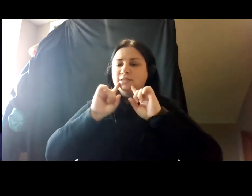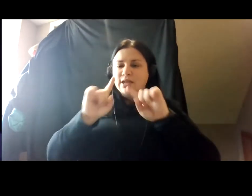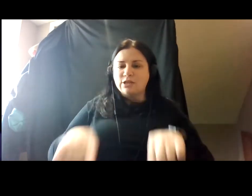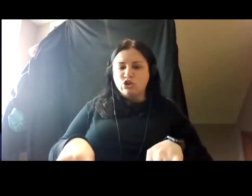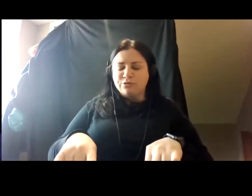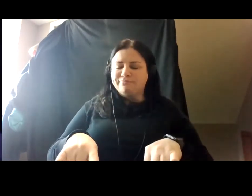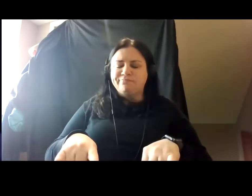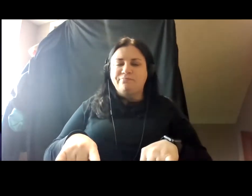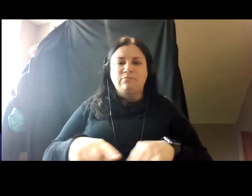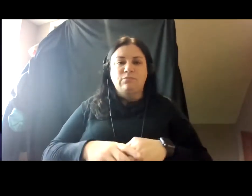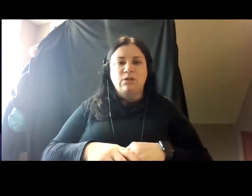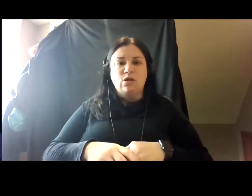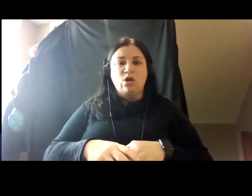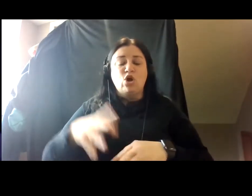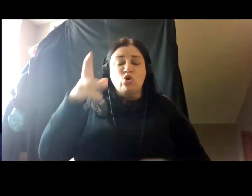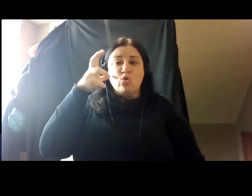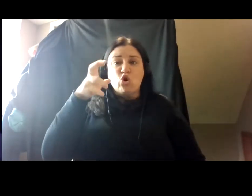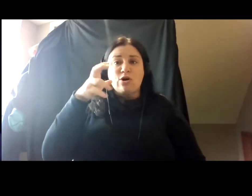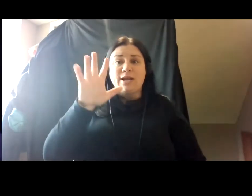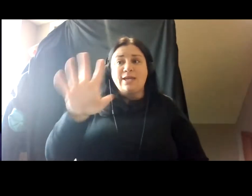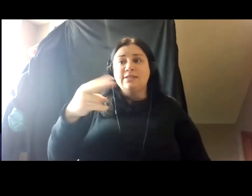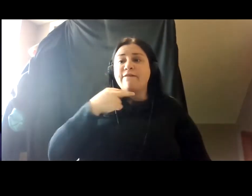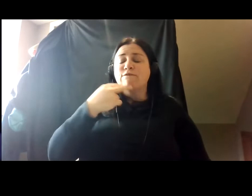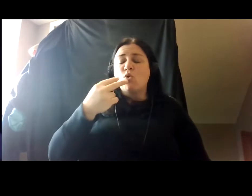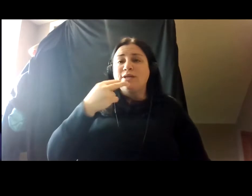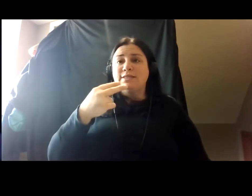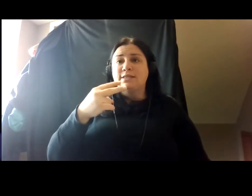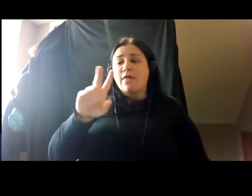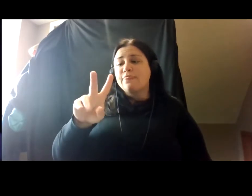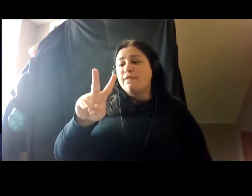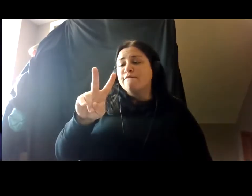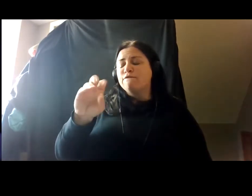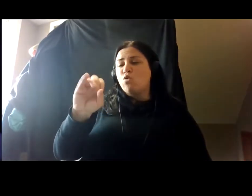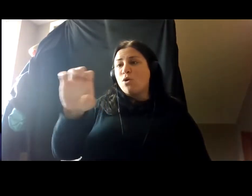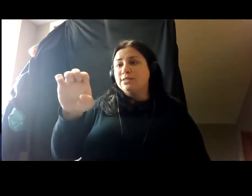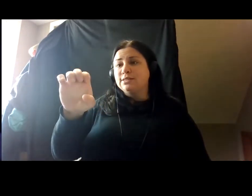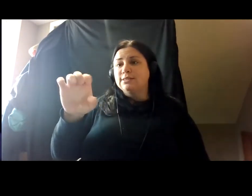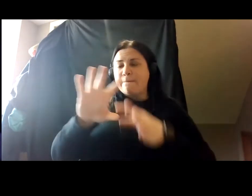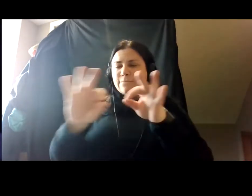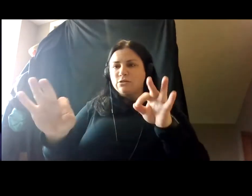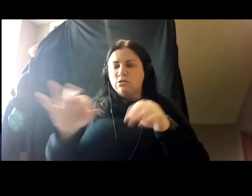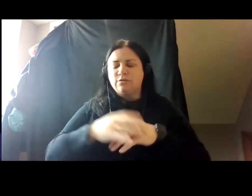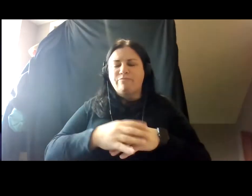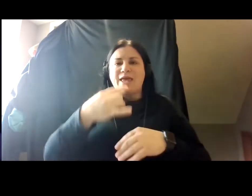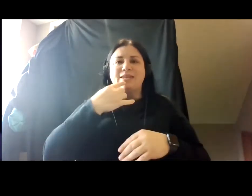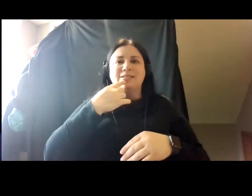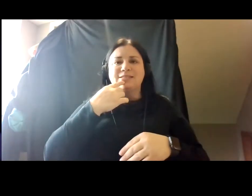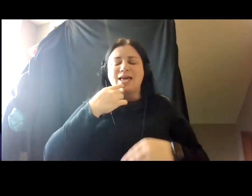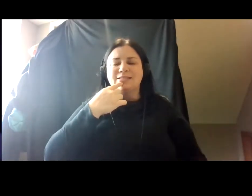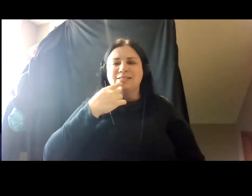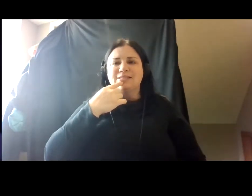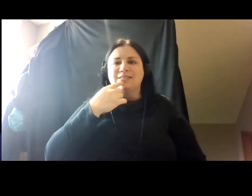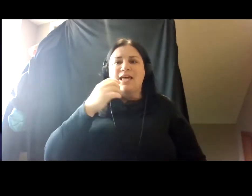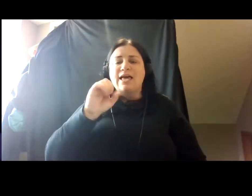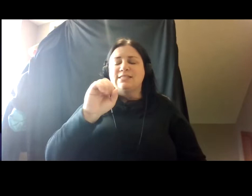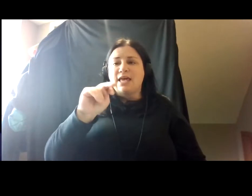voicemail. And you heard Barack Obama's voice. He was actually his phone. And he said, "You've reached Senator Barack Obama. If this is an emergency, you